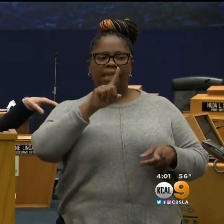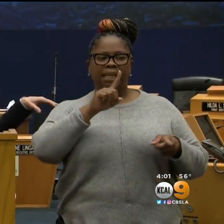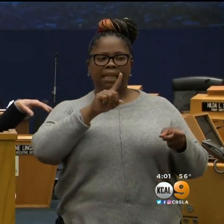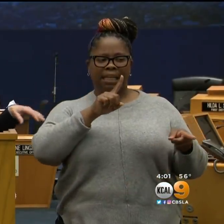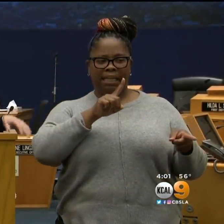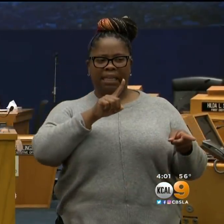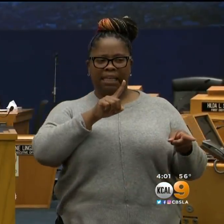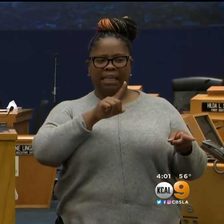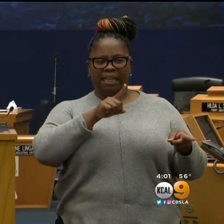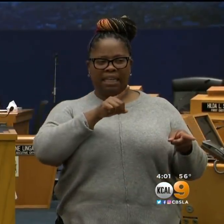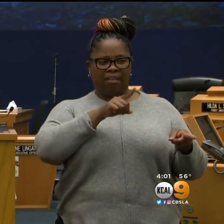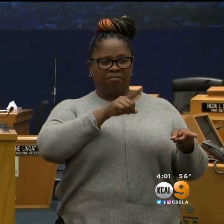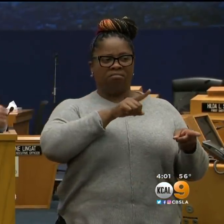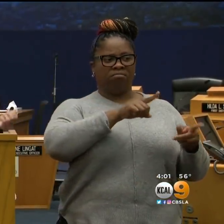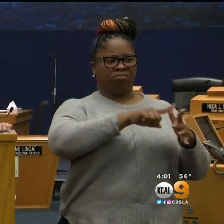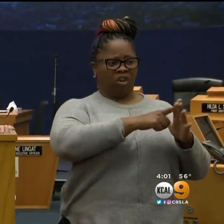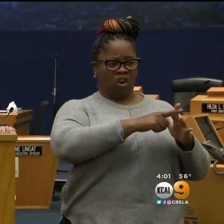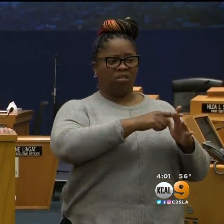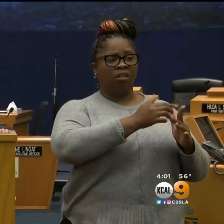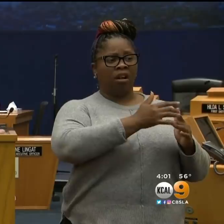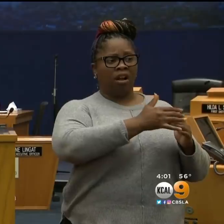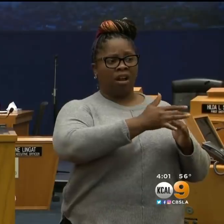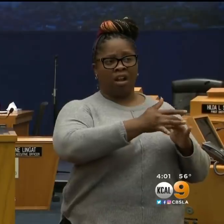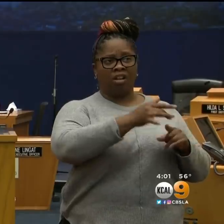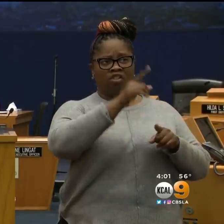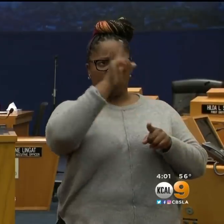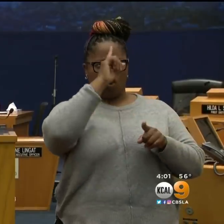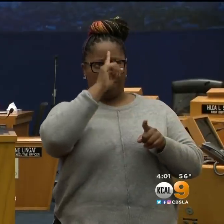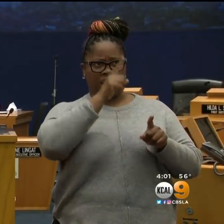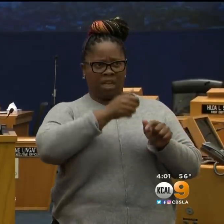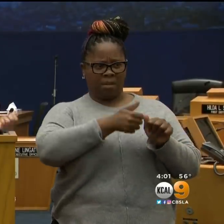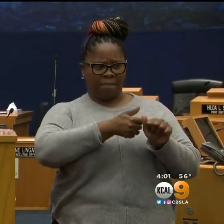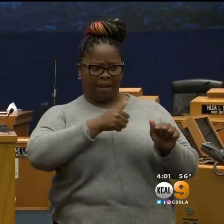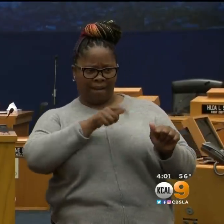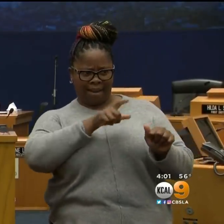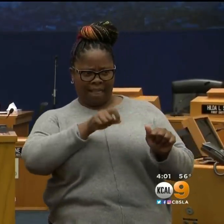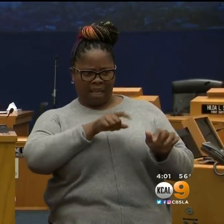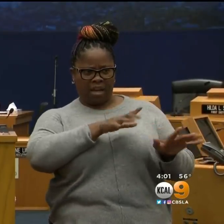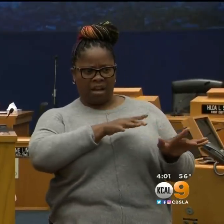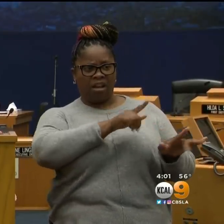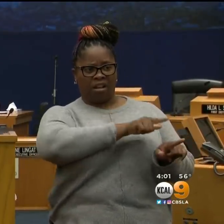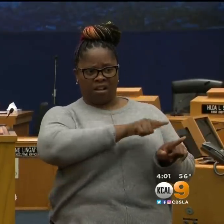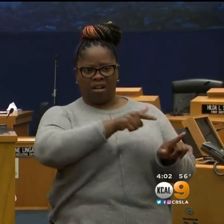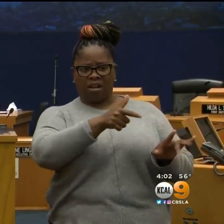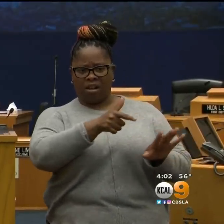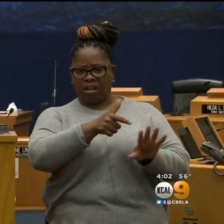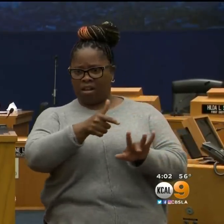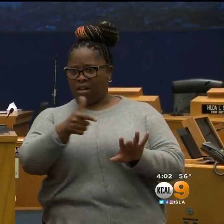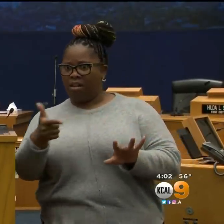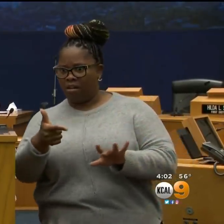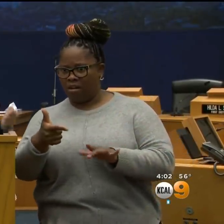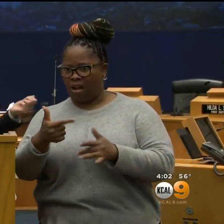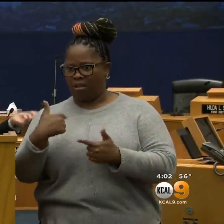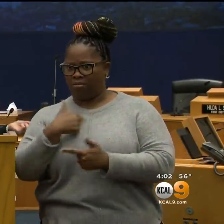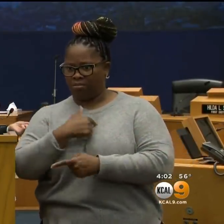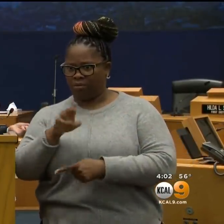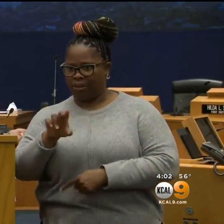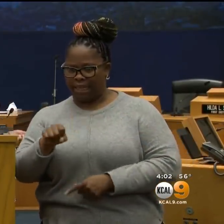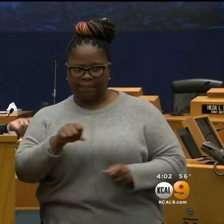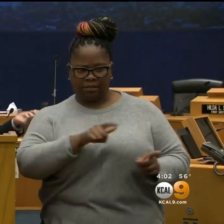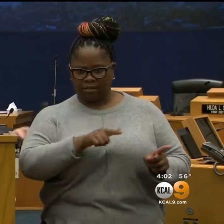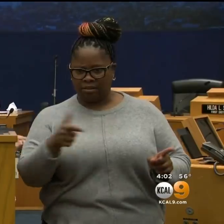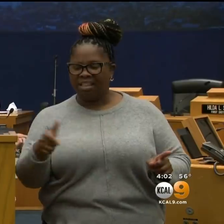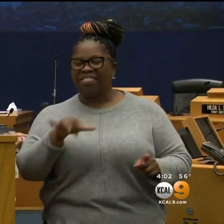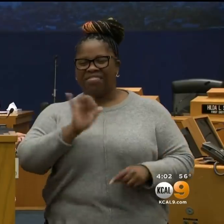that we're seeing in Italy, to really better understand what we might see in the United States and be prepared for that. And she